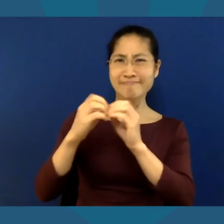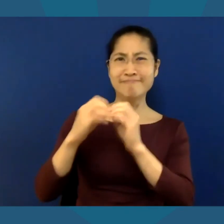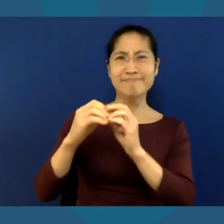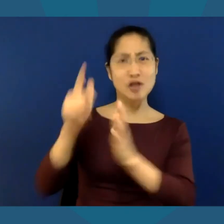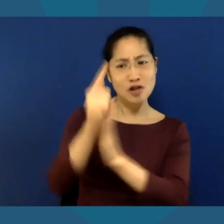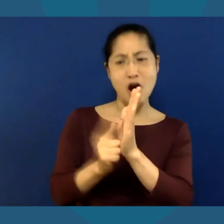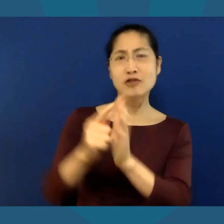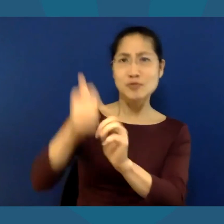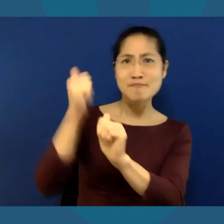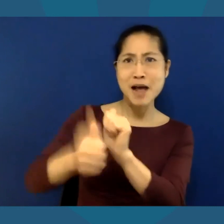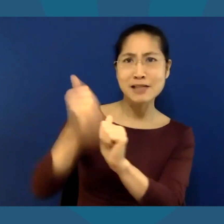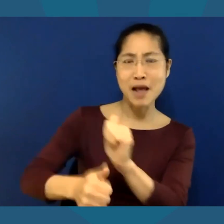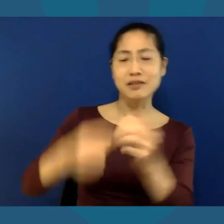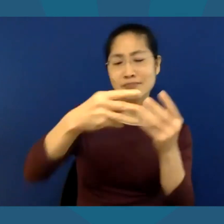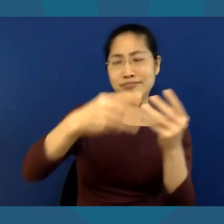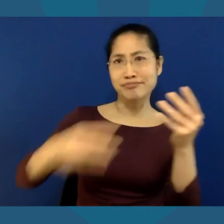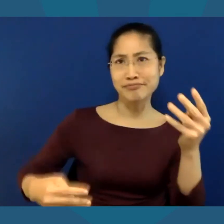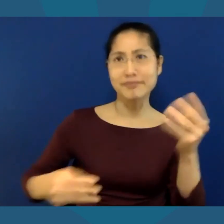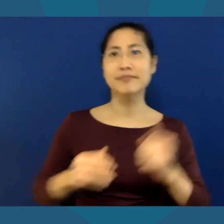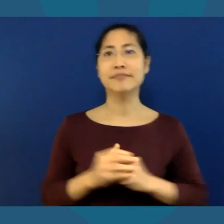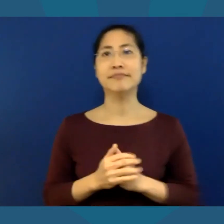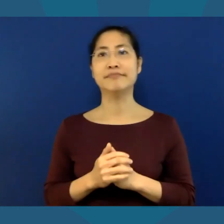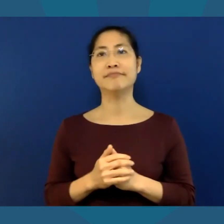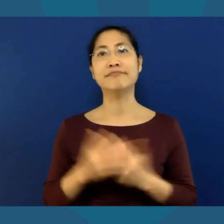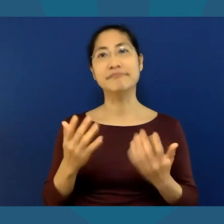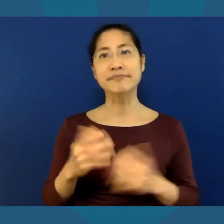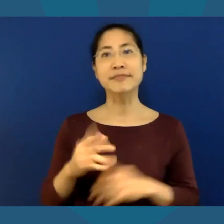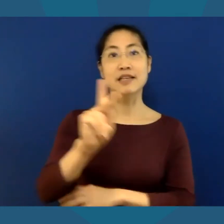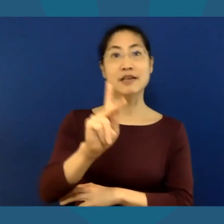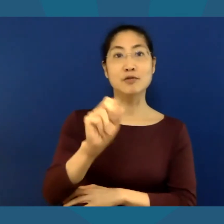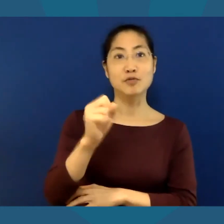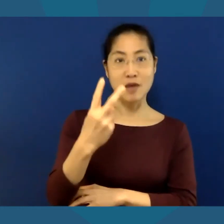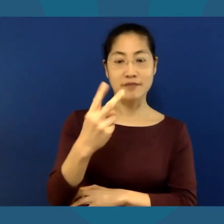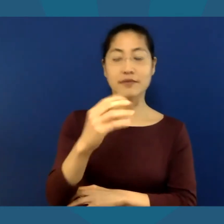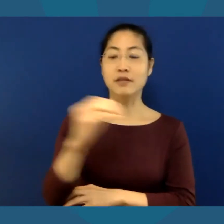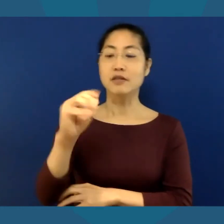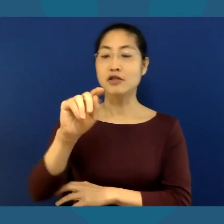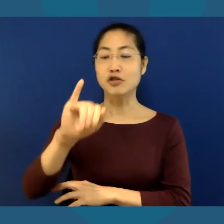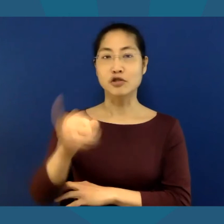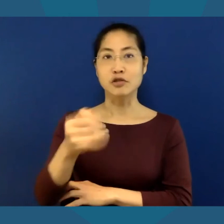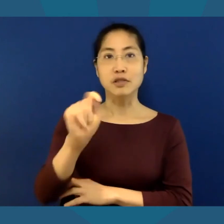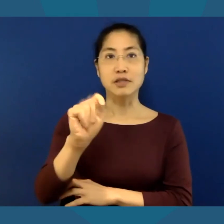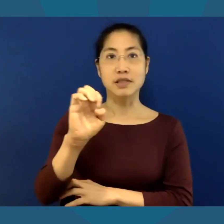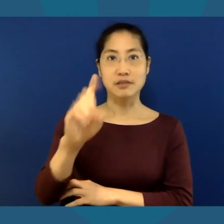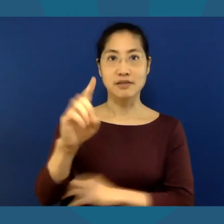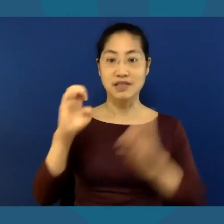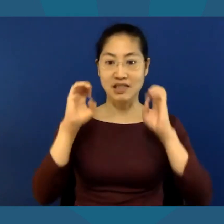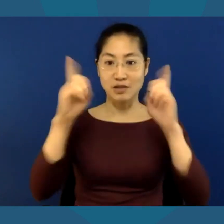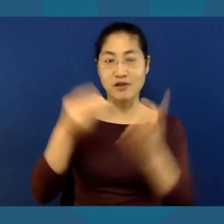legislation for K-12 and JTED education funding,